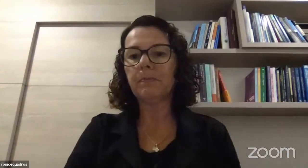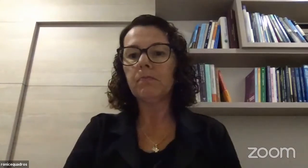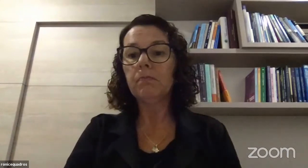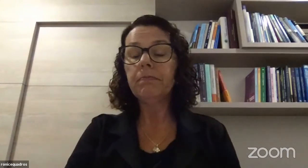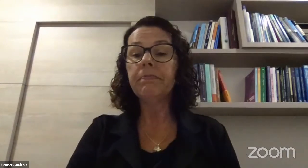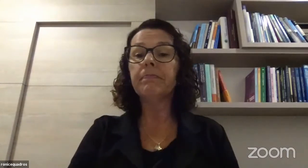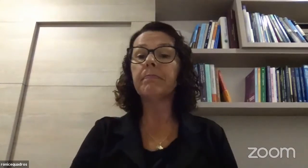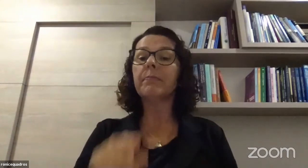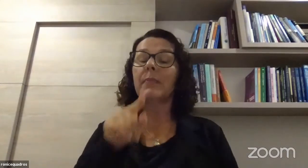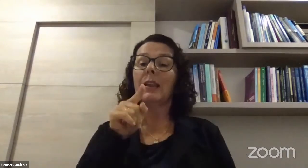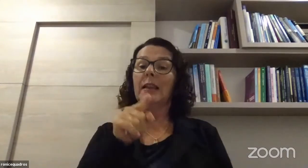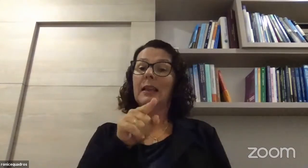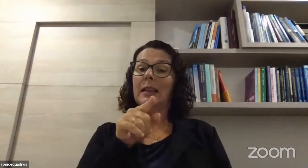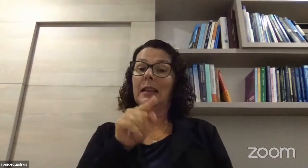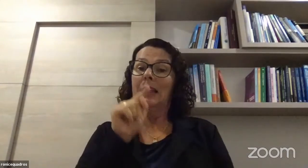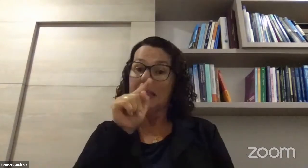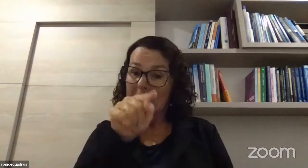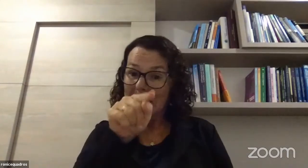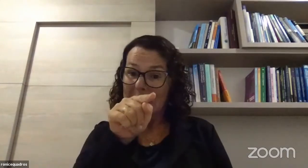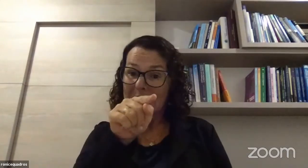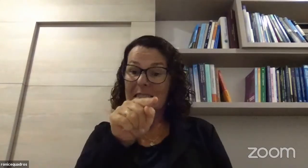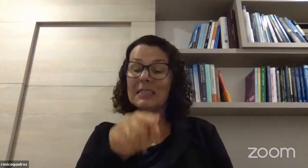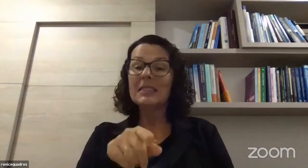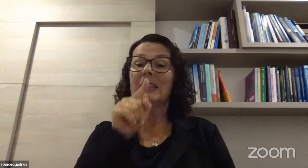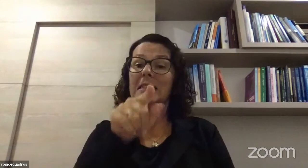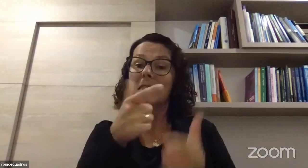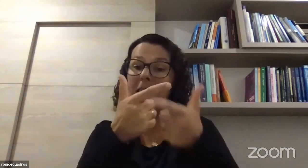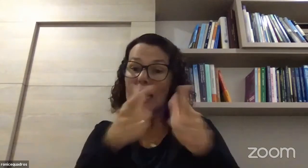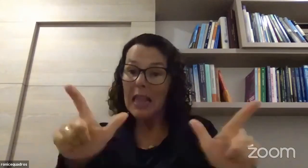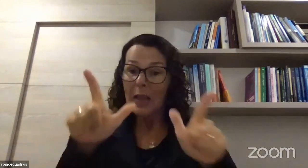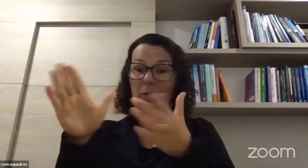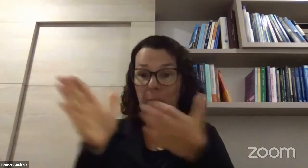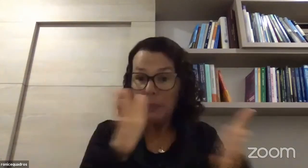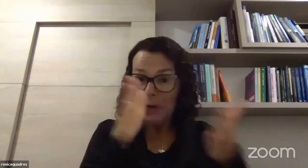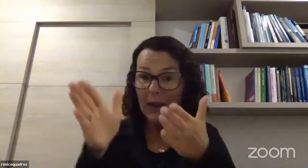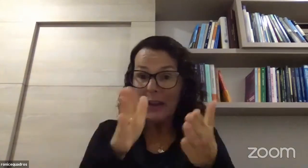help establish more successful laws within the government system.